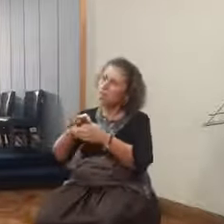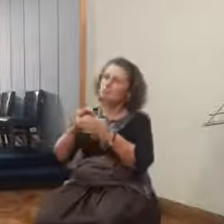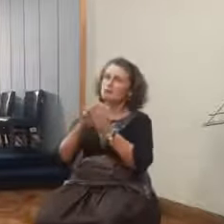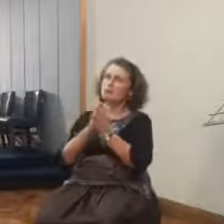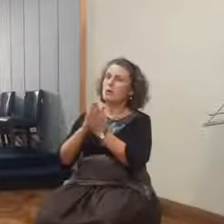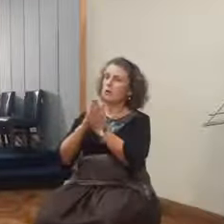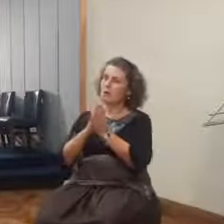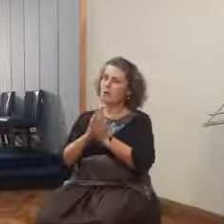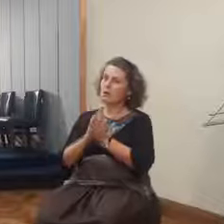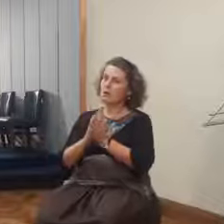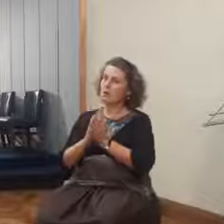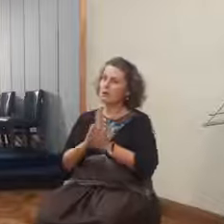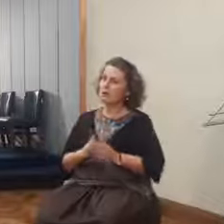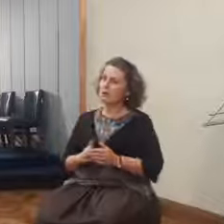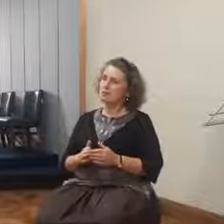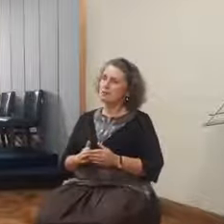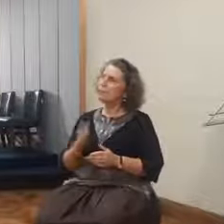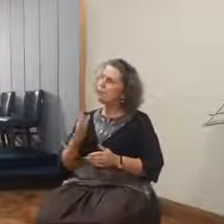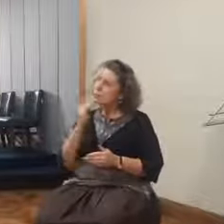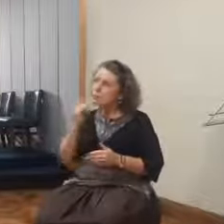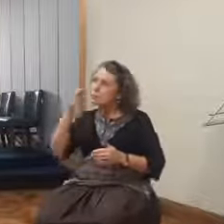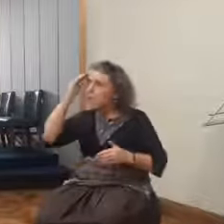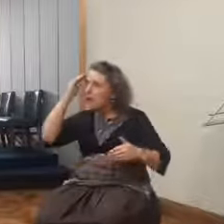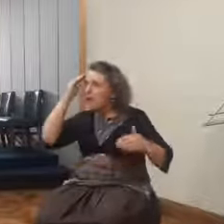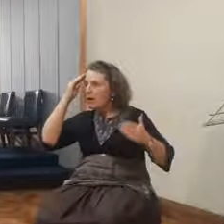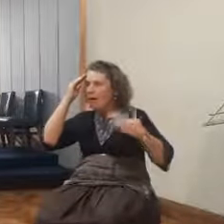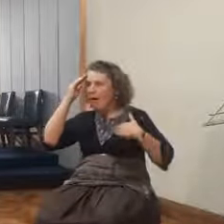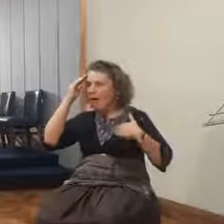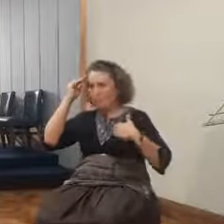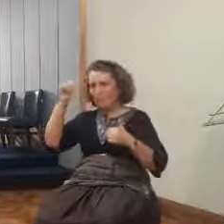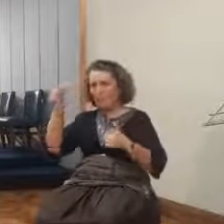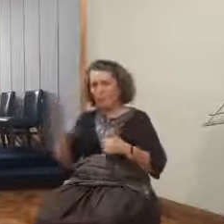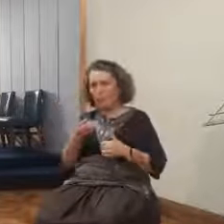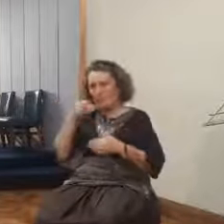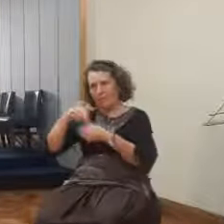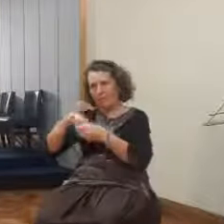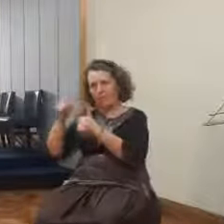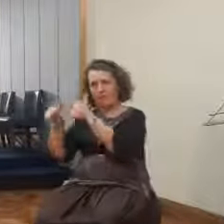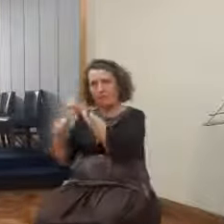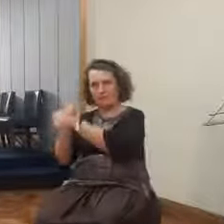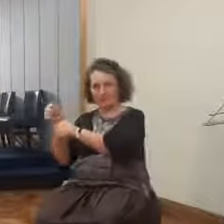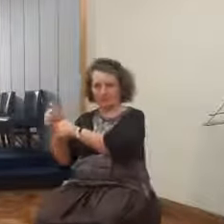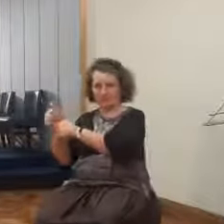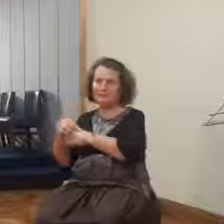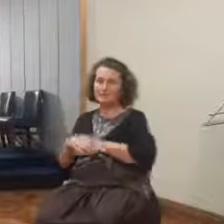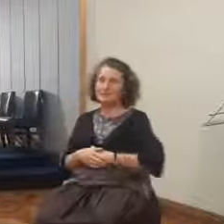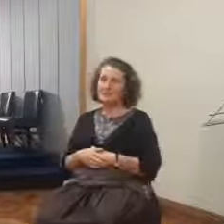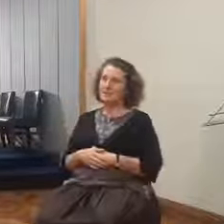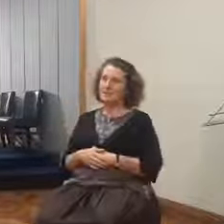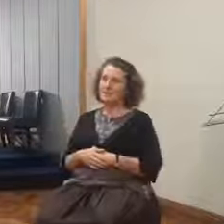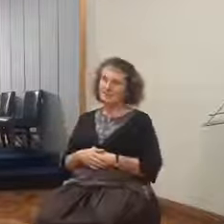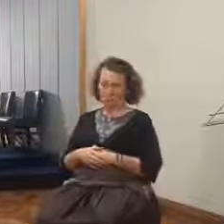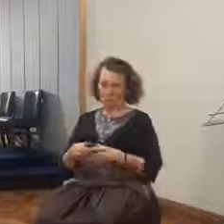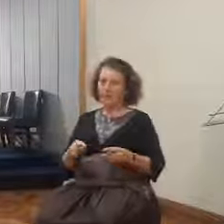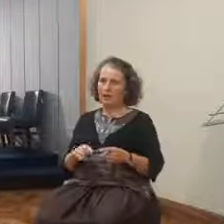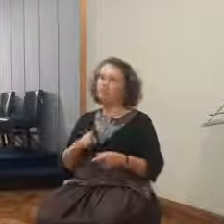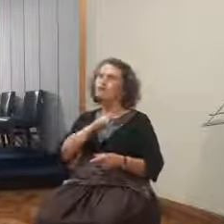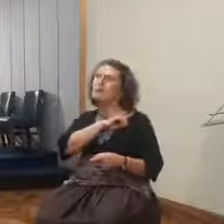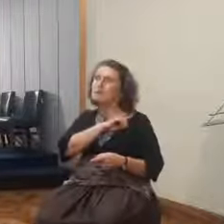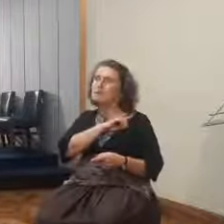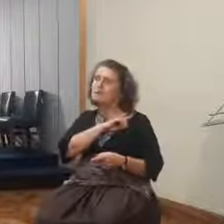head, praise with the heart, praise which is hearty. And now the psalmist goes on to give us many motives for